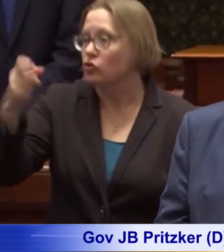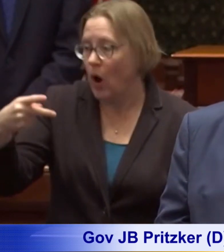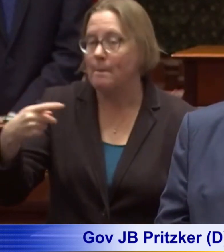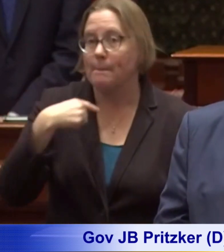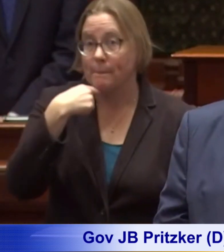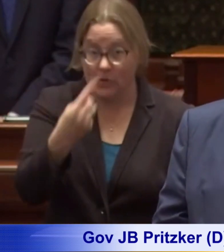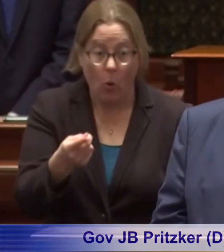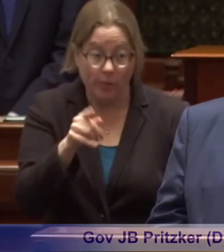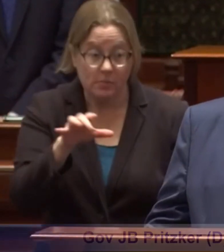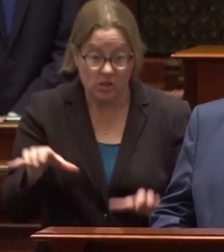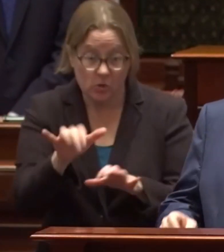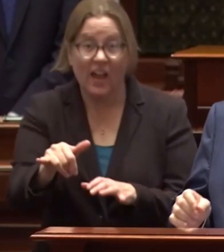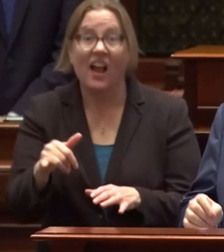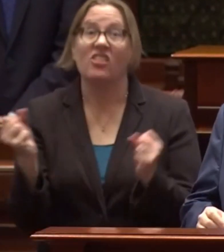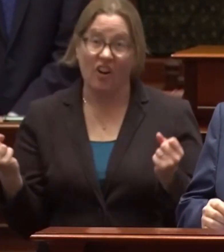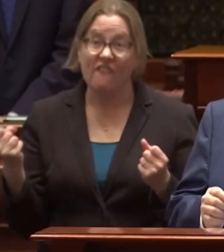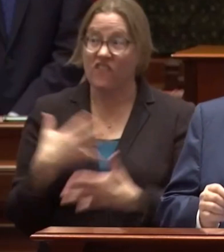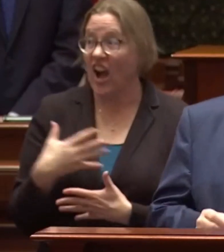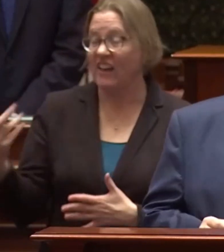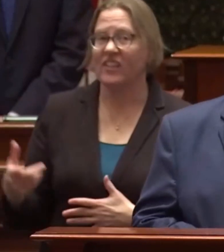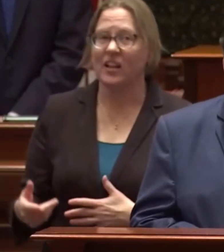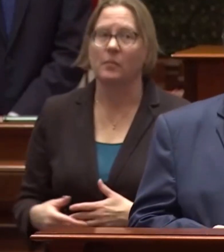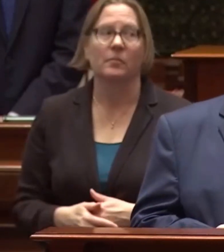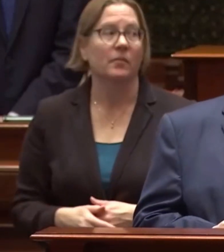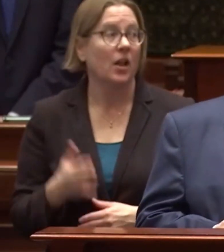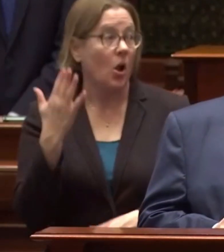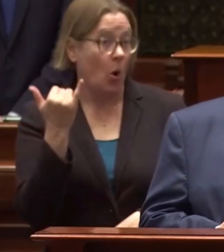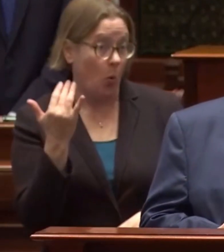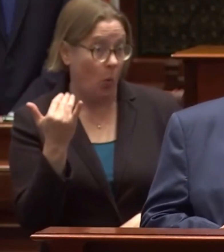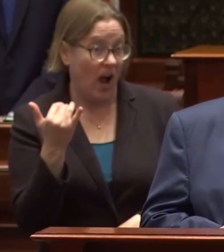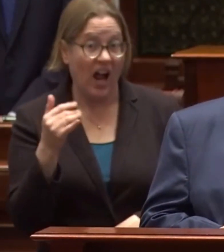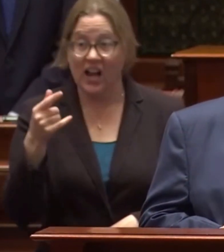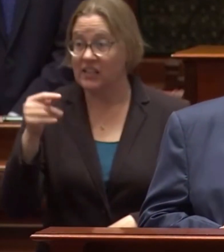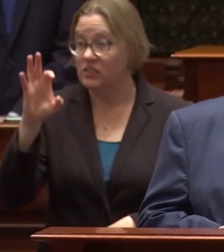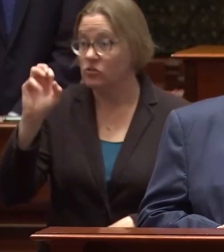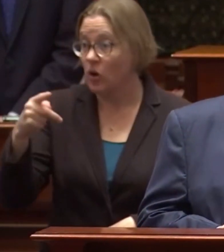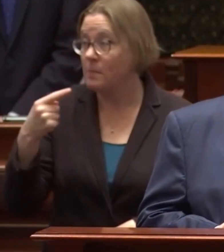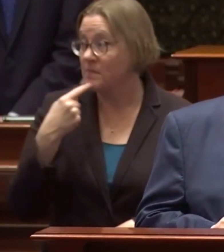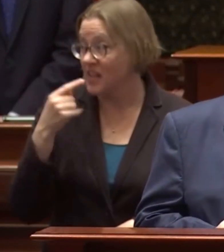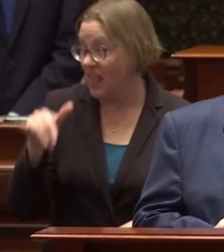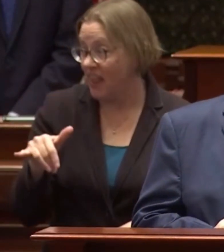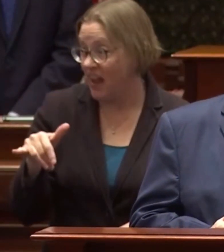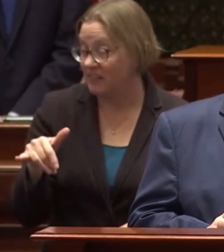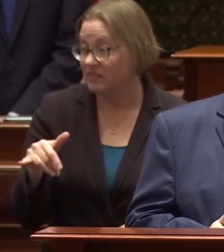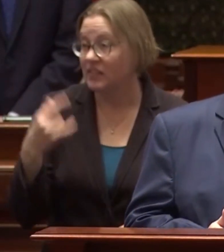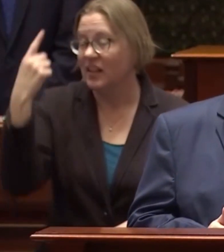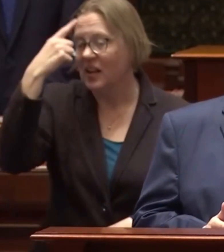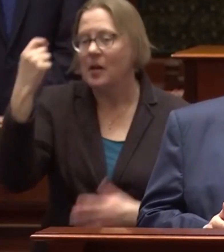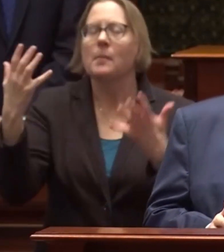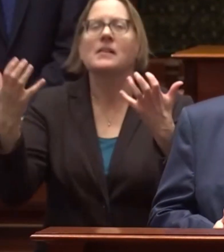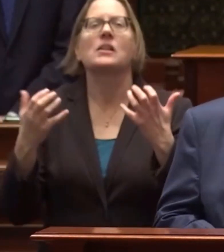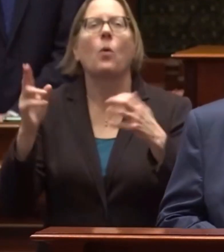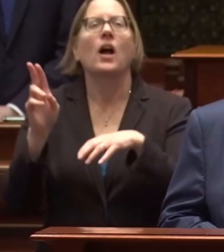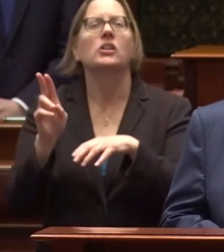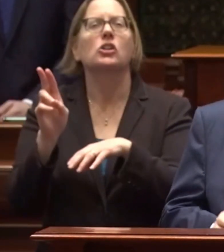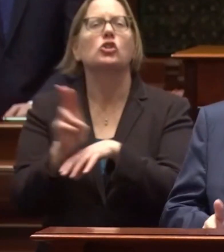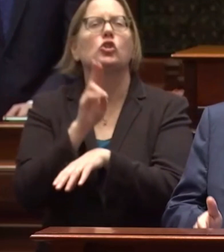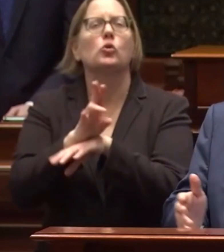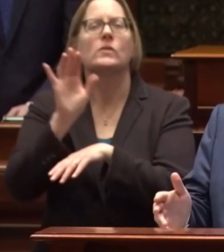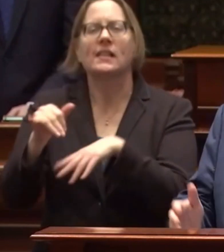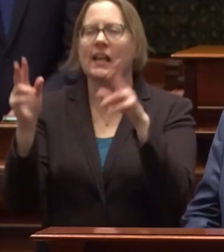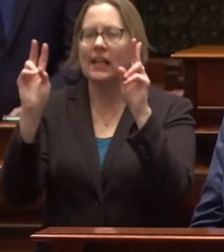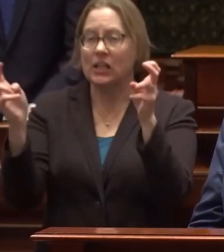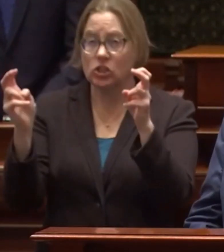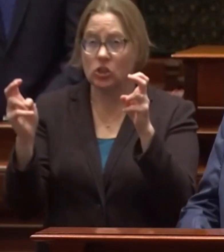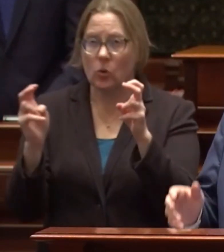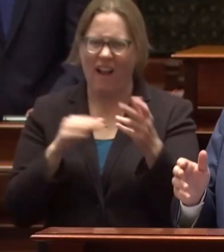afraid of him. And why did Trump tell them to reject the bill? Because he wanted to use the issue of immigration